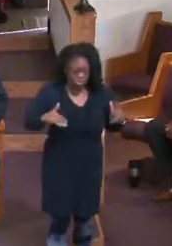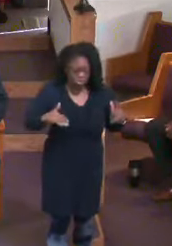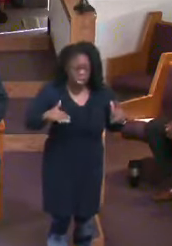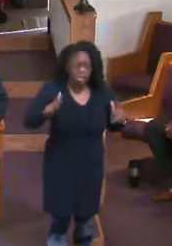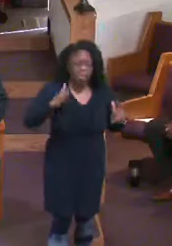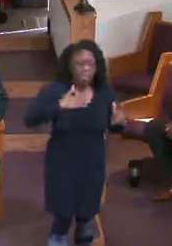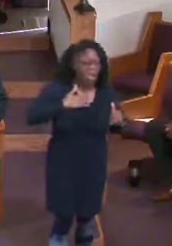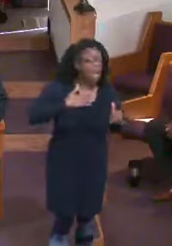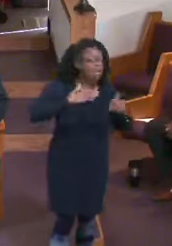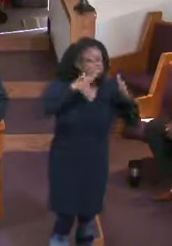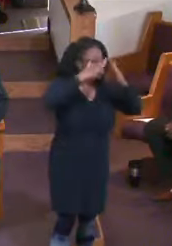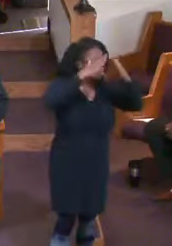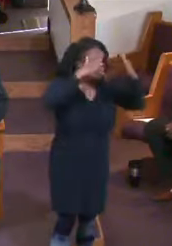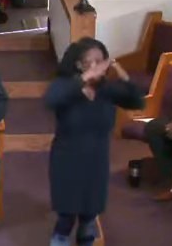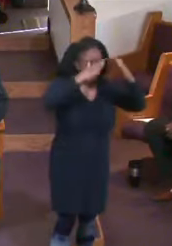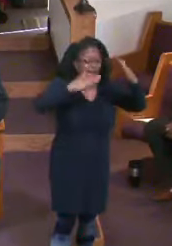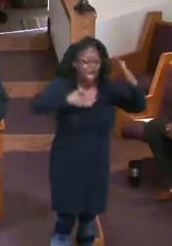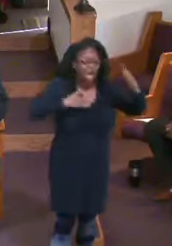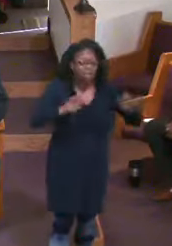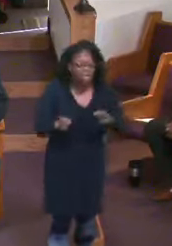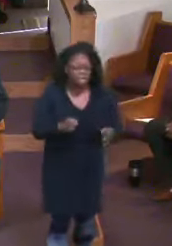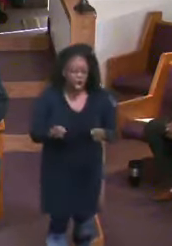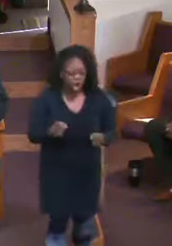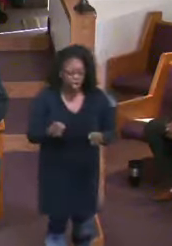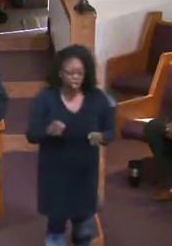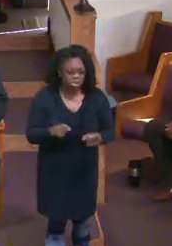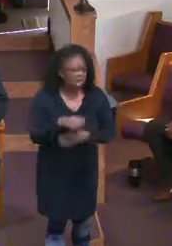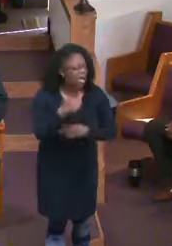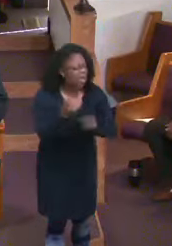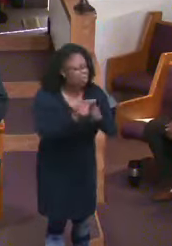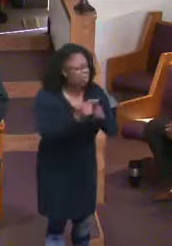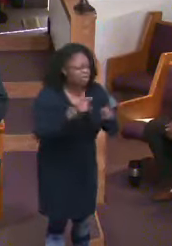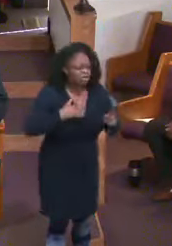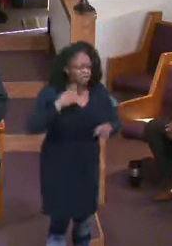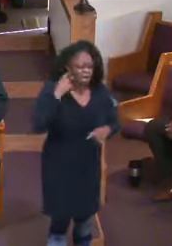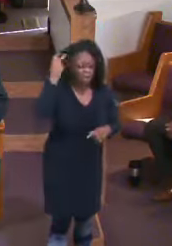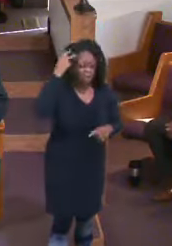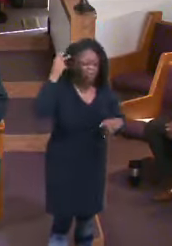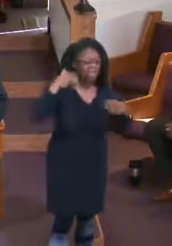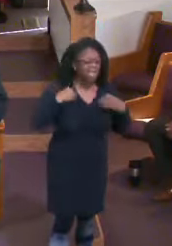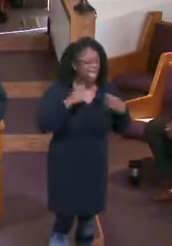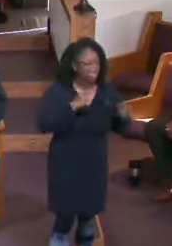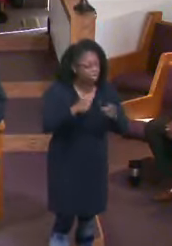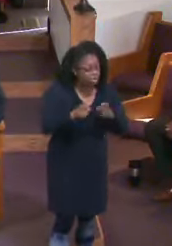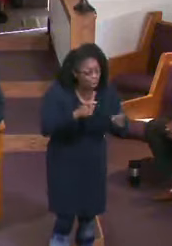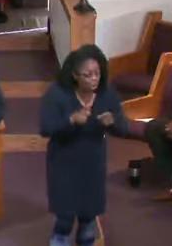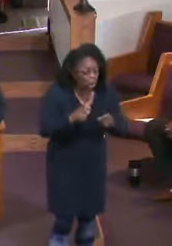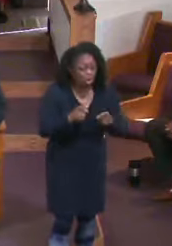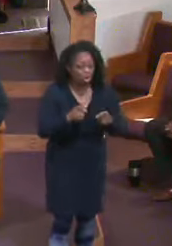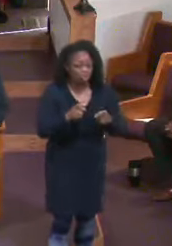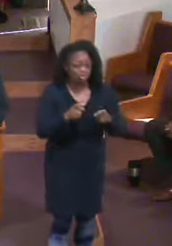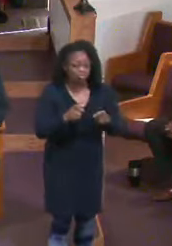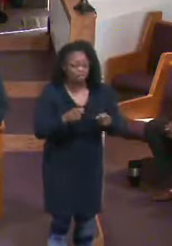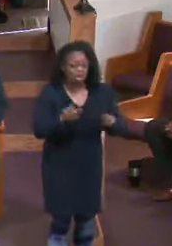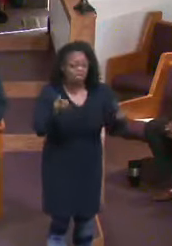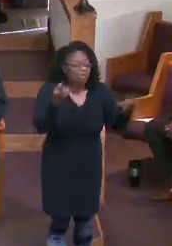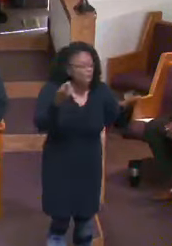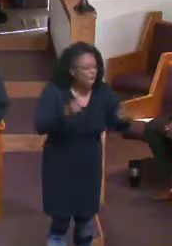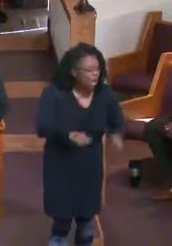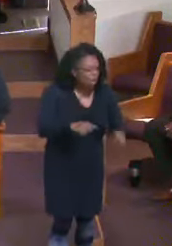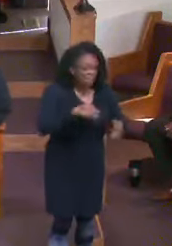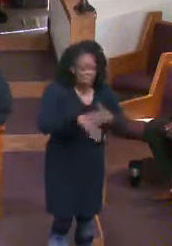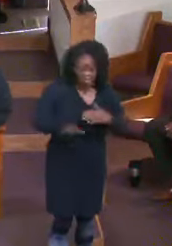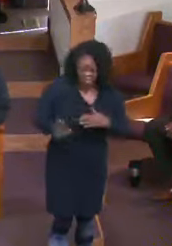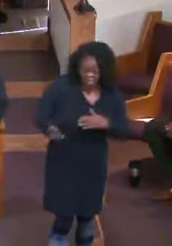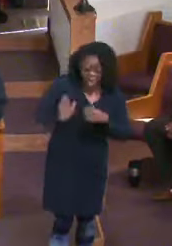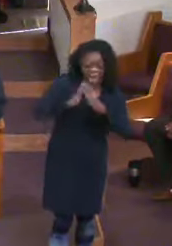my roof, I'm in charge. In other words, my parents had control over what took place in their